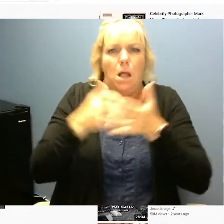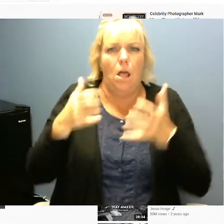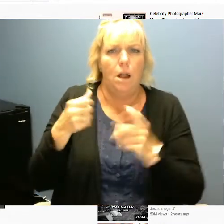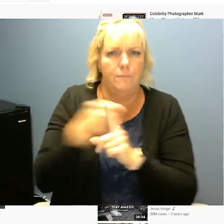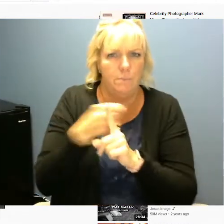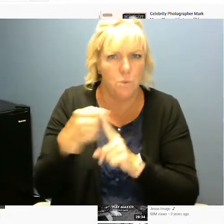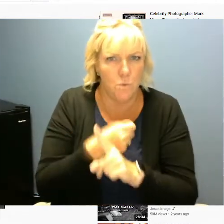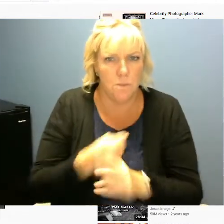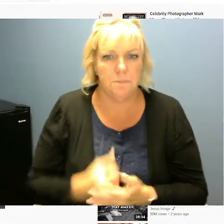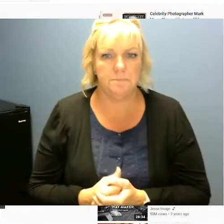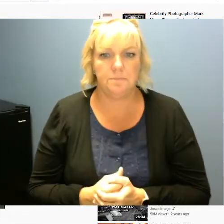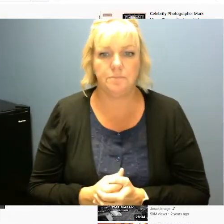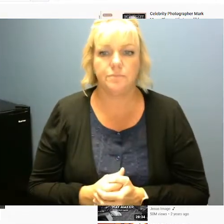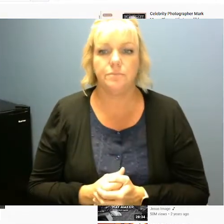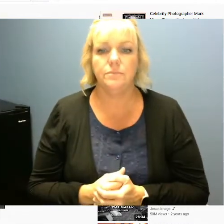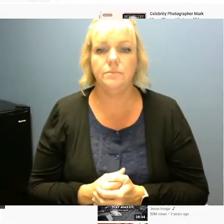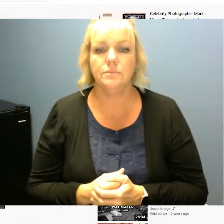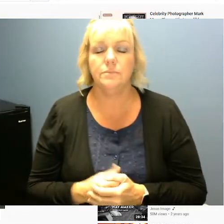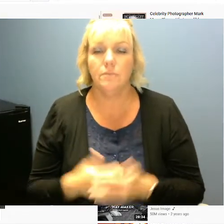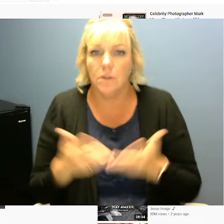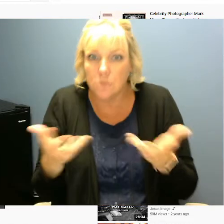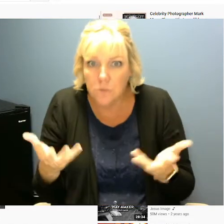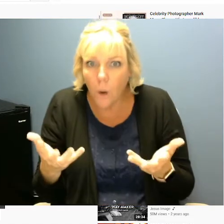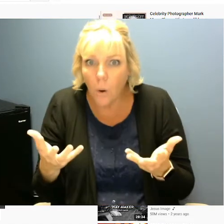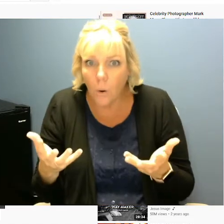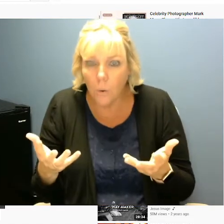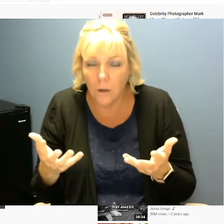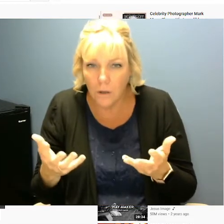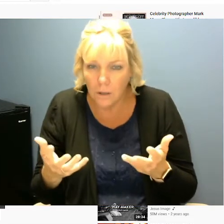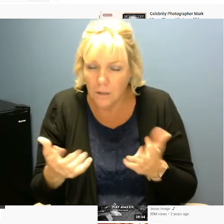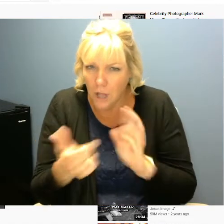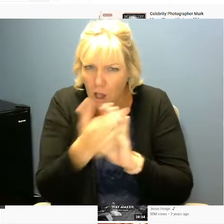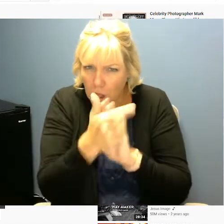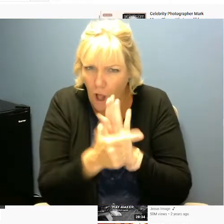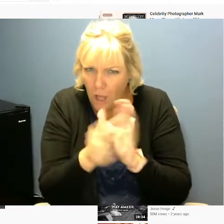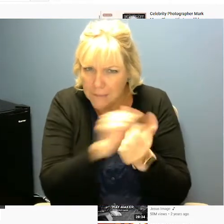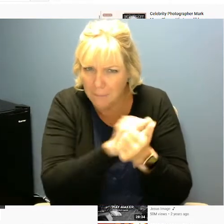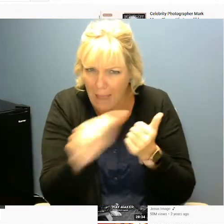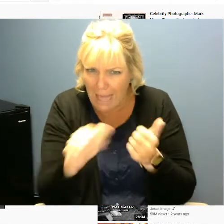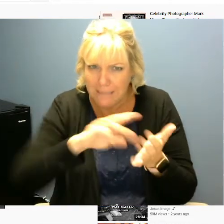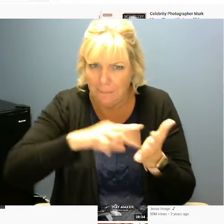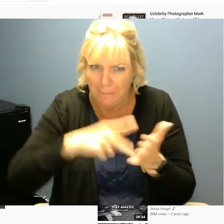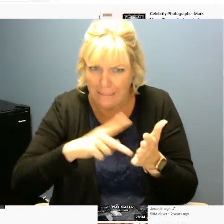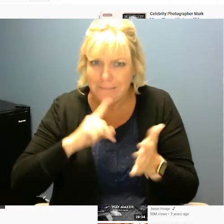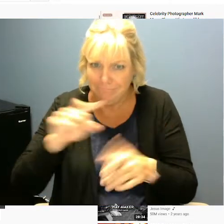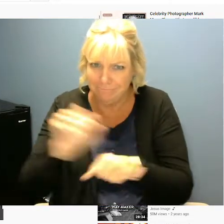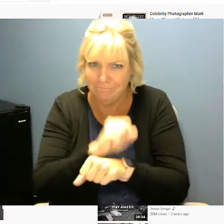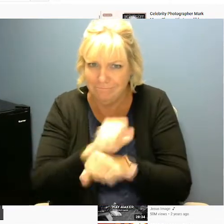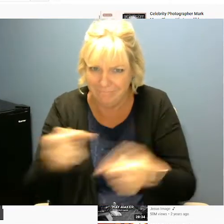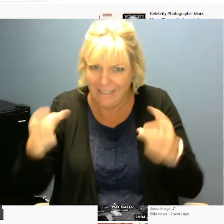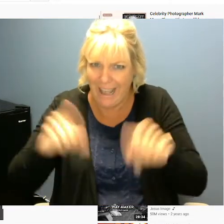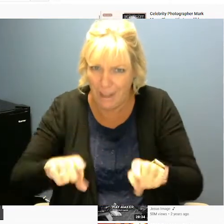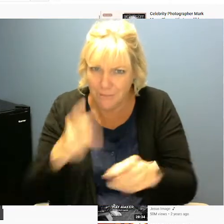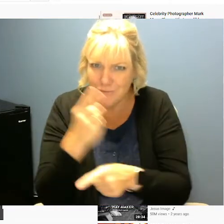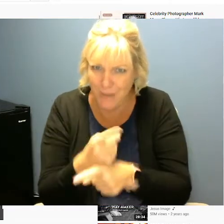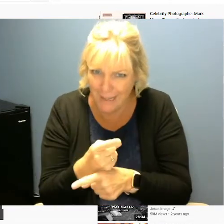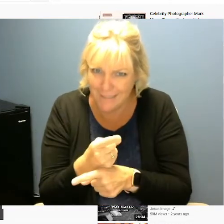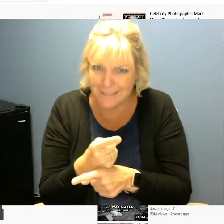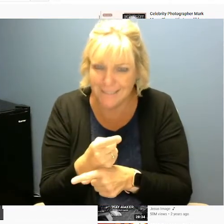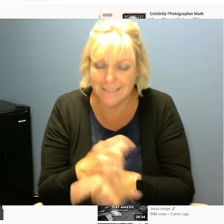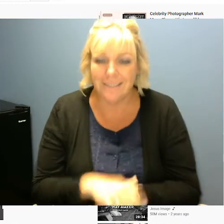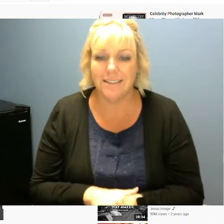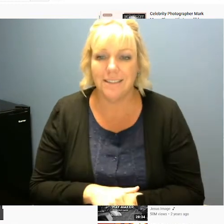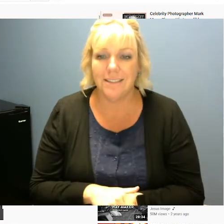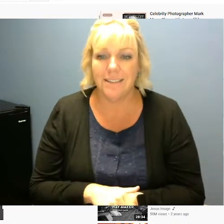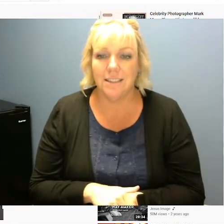First, these things must be happening if we have to make laws about them. And also, in large part, why a lot of